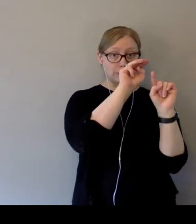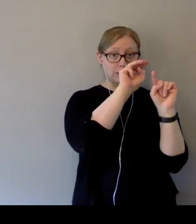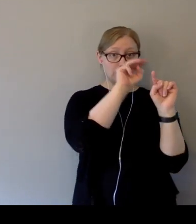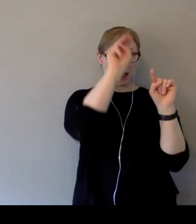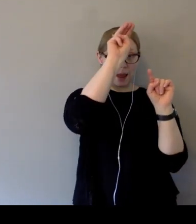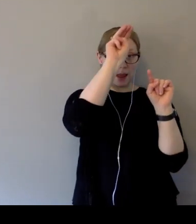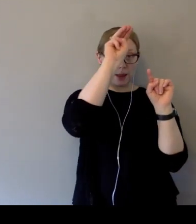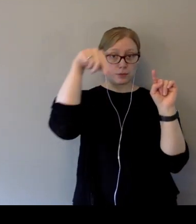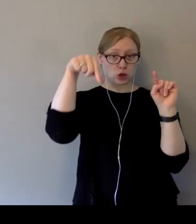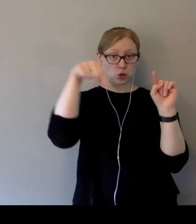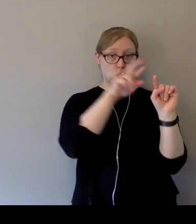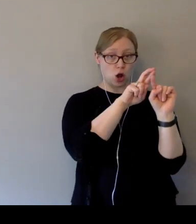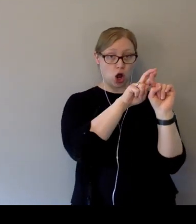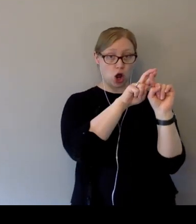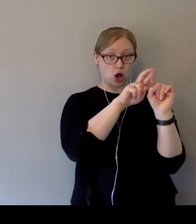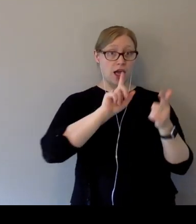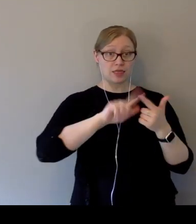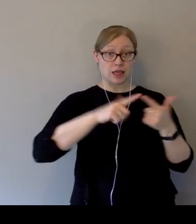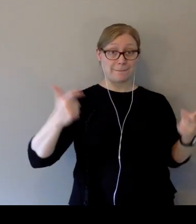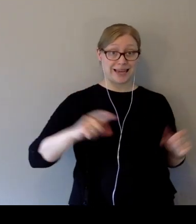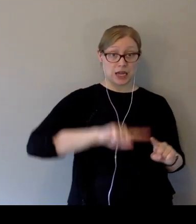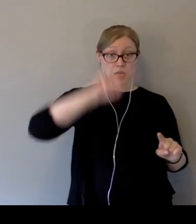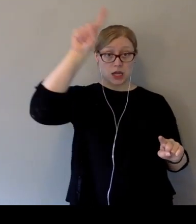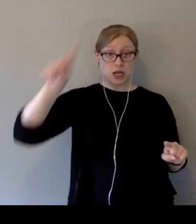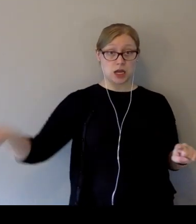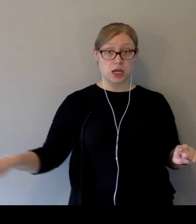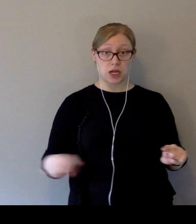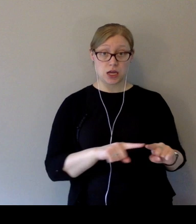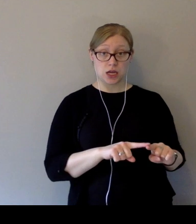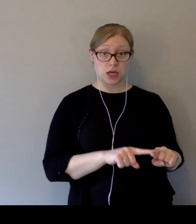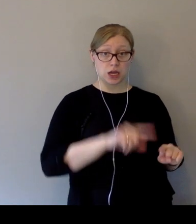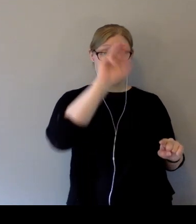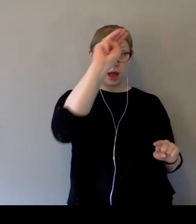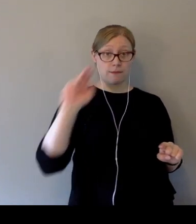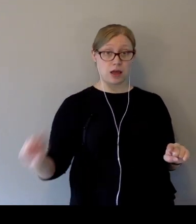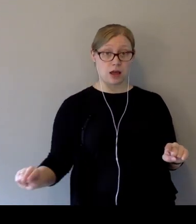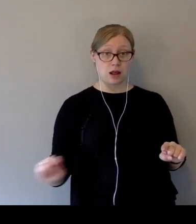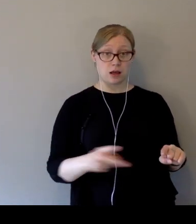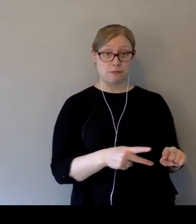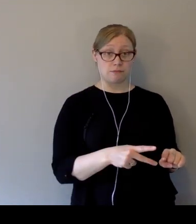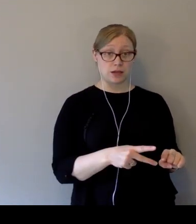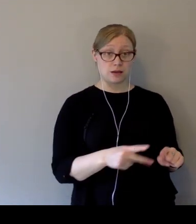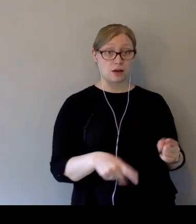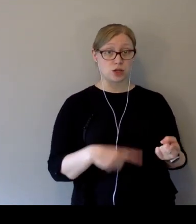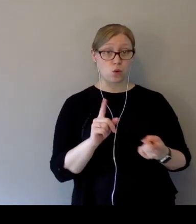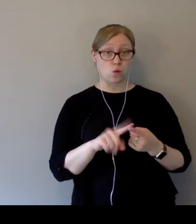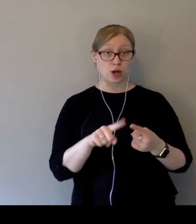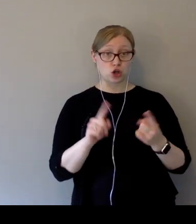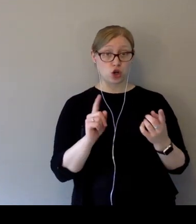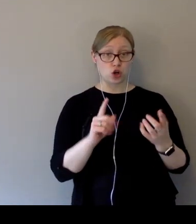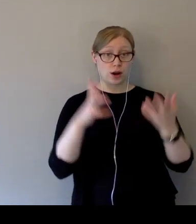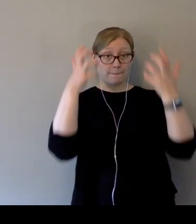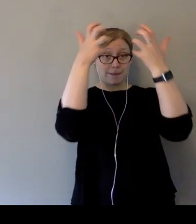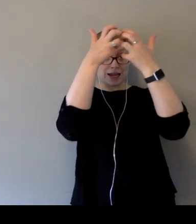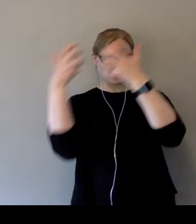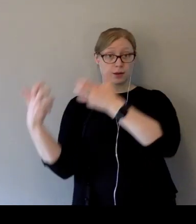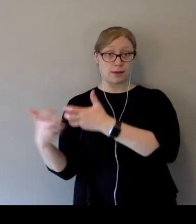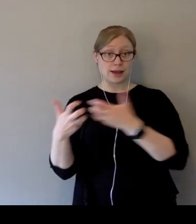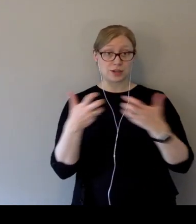underneath, which is MNP. And so when you're matching up the sides, keep thinking about